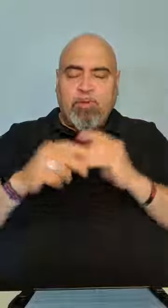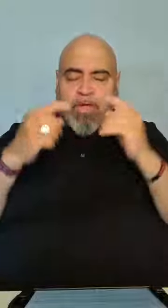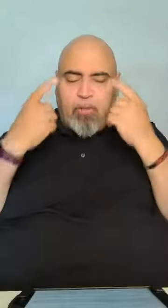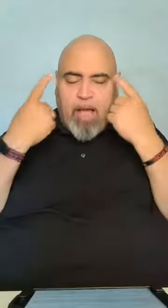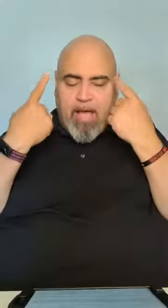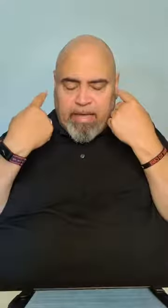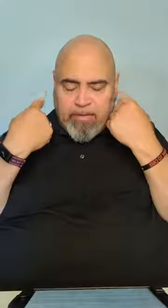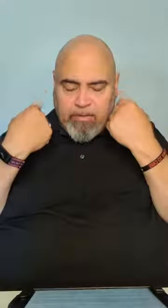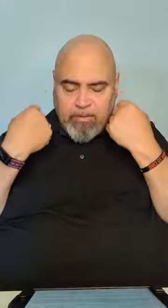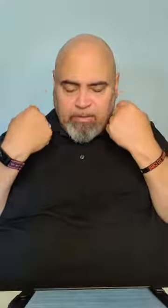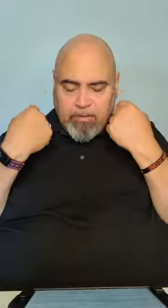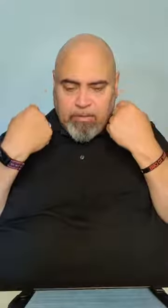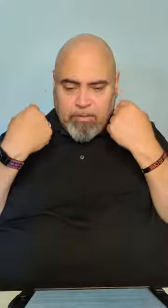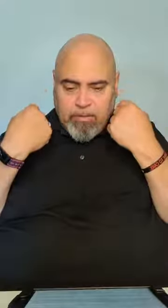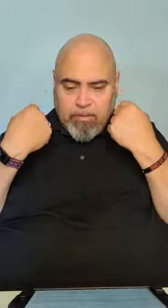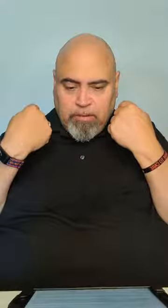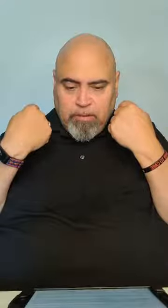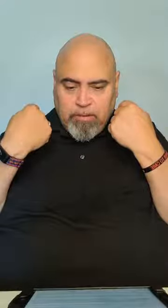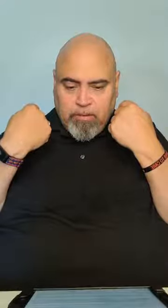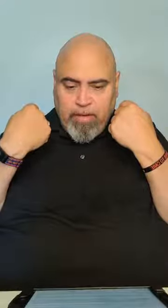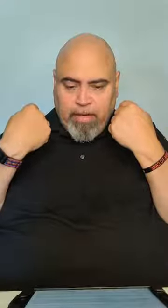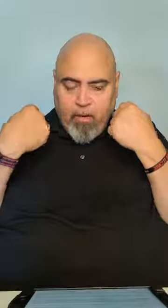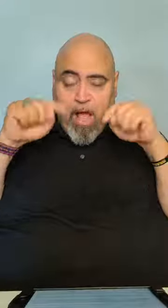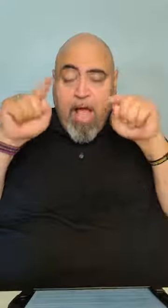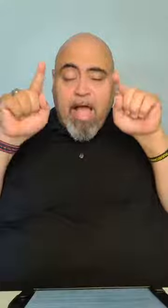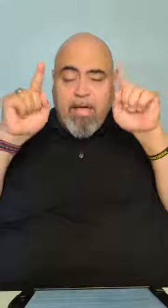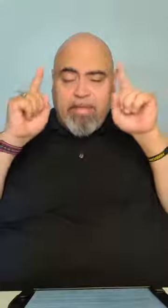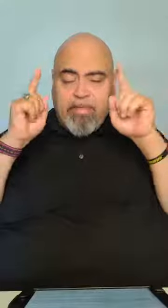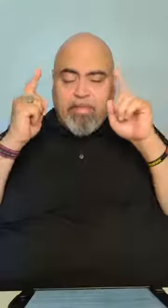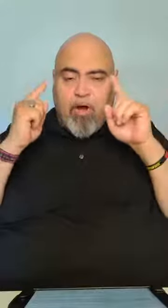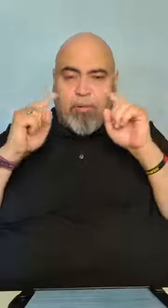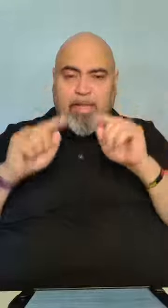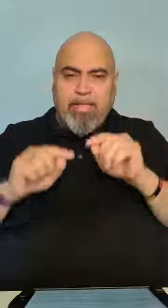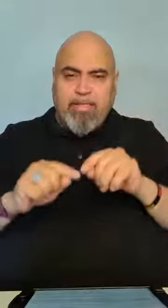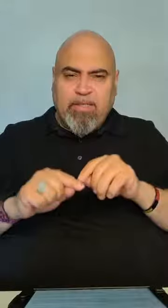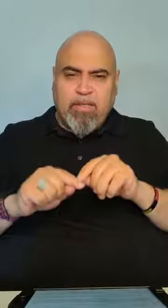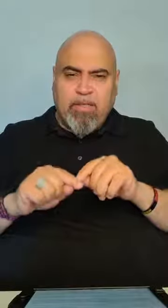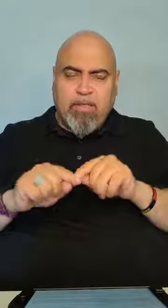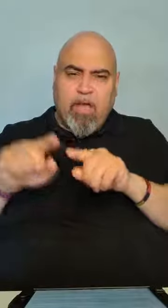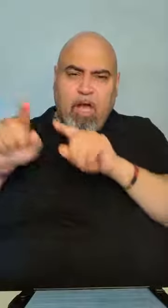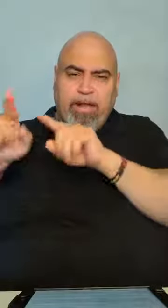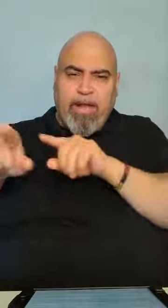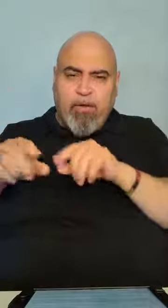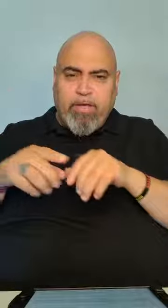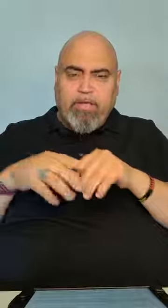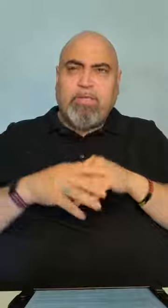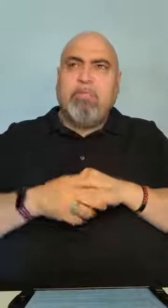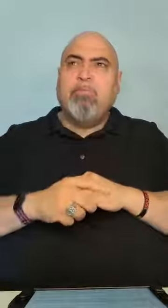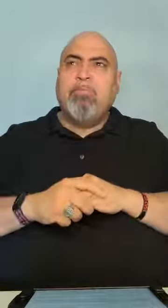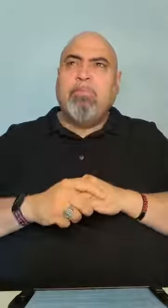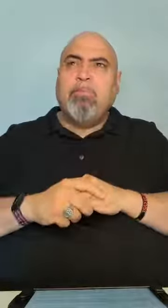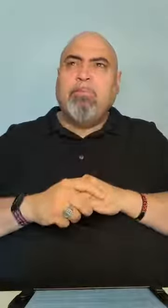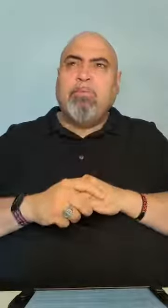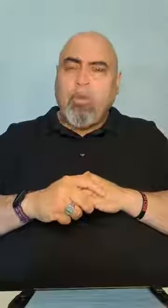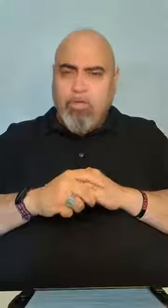our minds, right, our eyes are placed on areas that we should